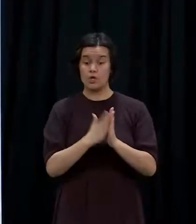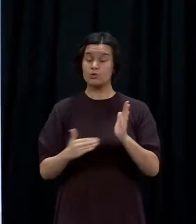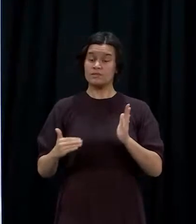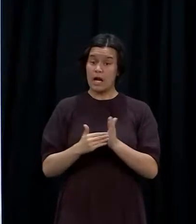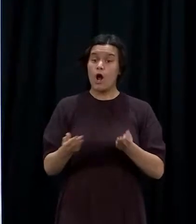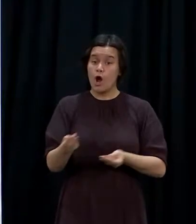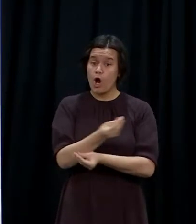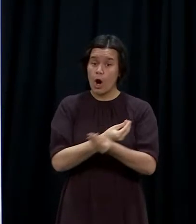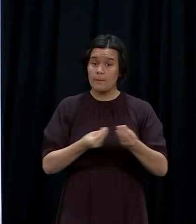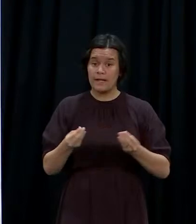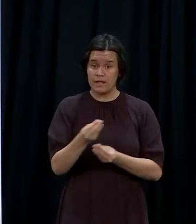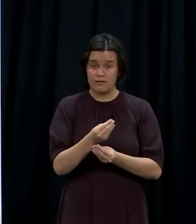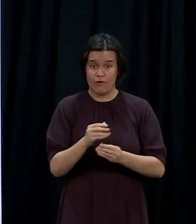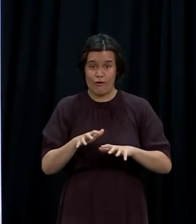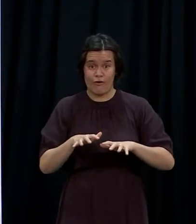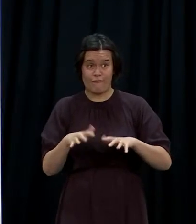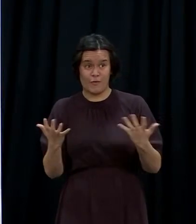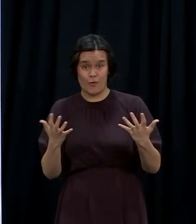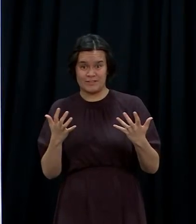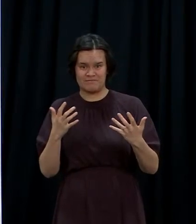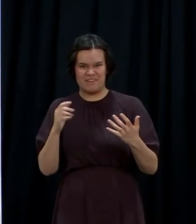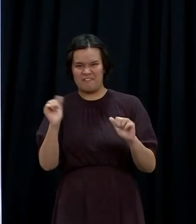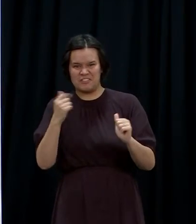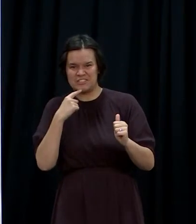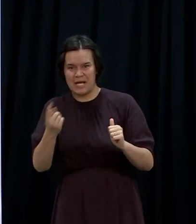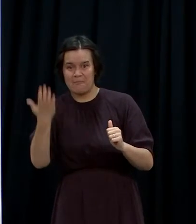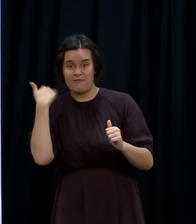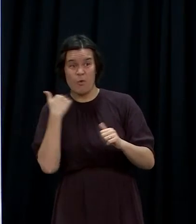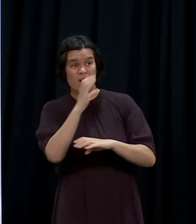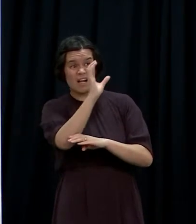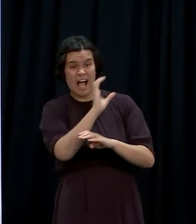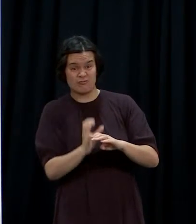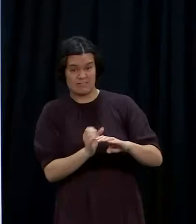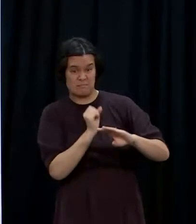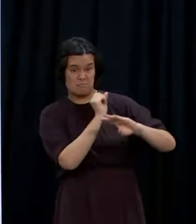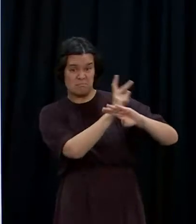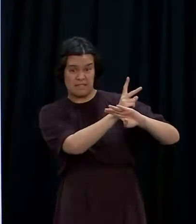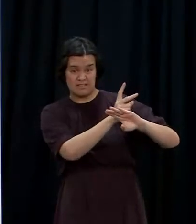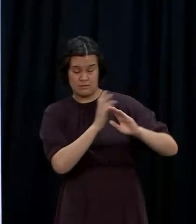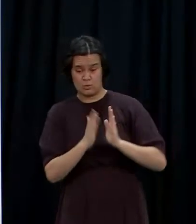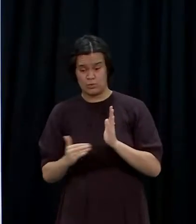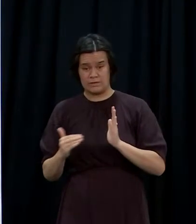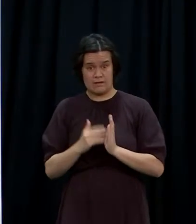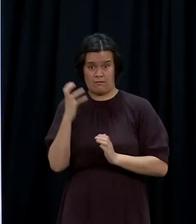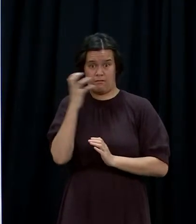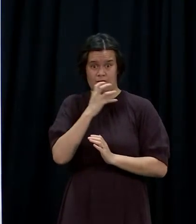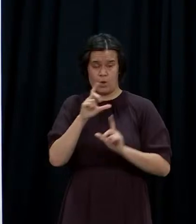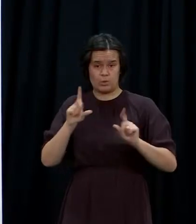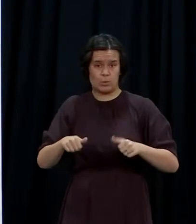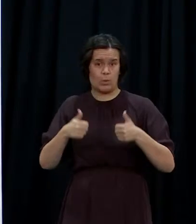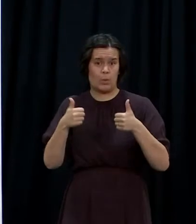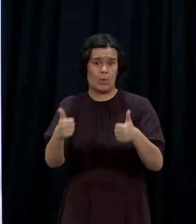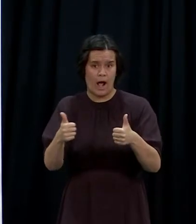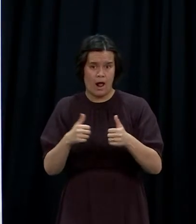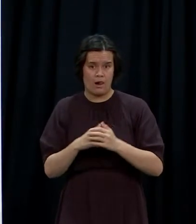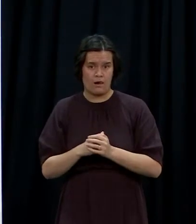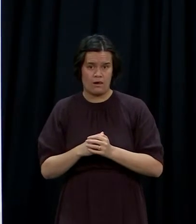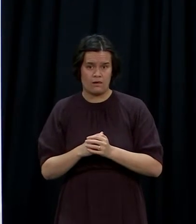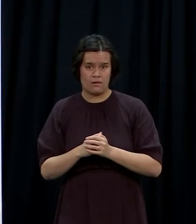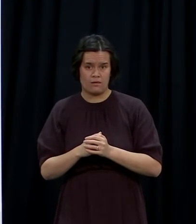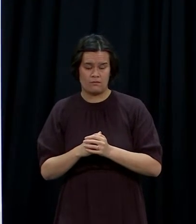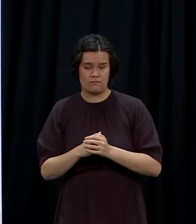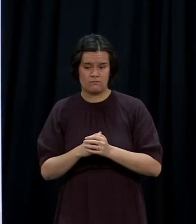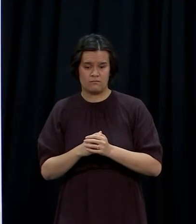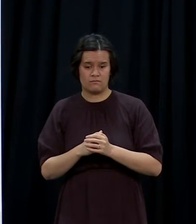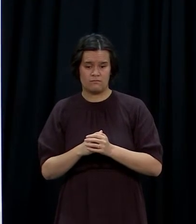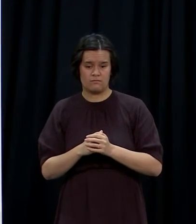does continue to outperform its peers. Our businesses and our workers have proved to be incredibly resilient. The COVID-19 virus and